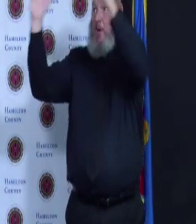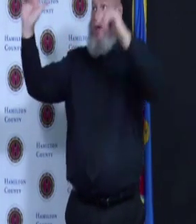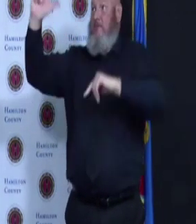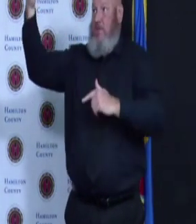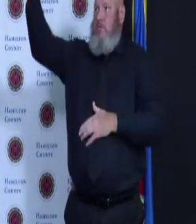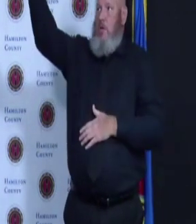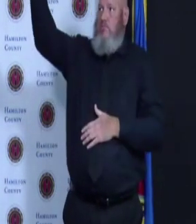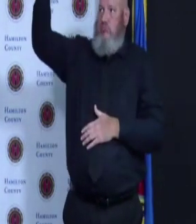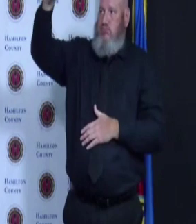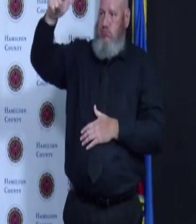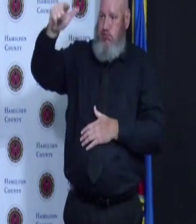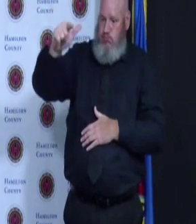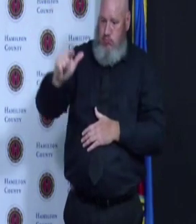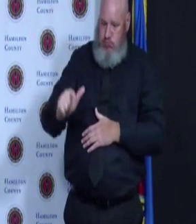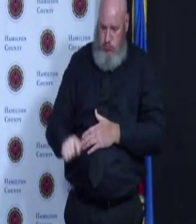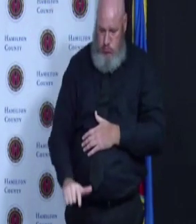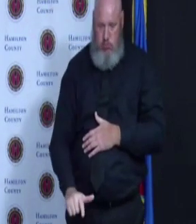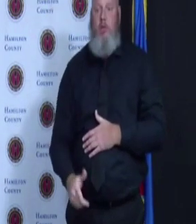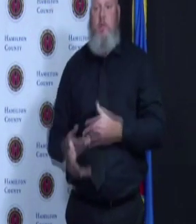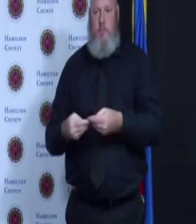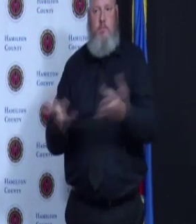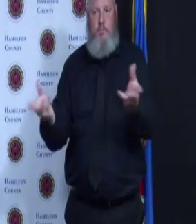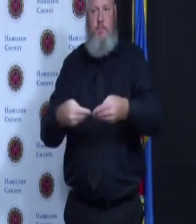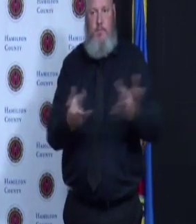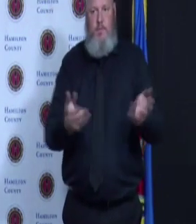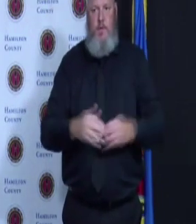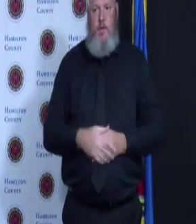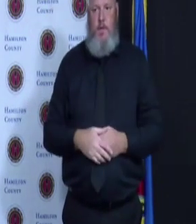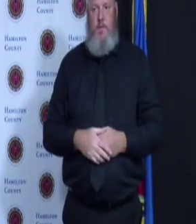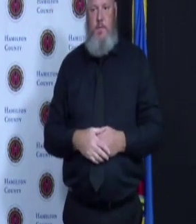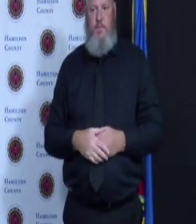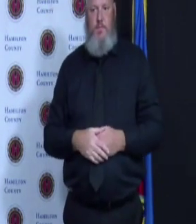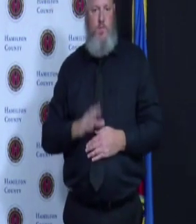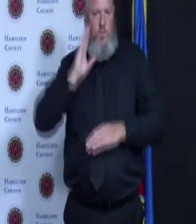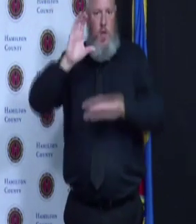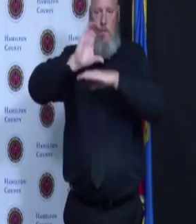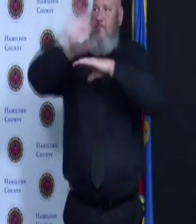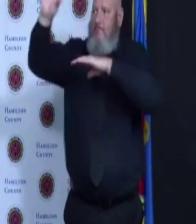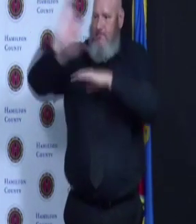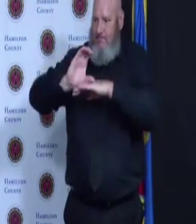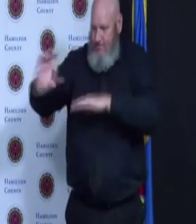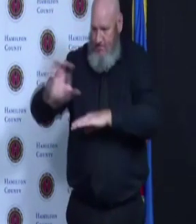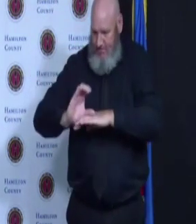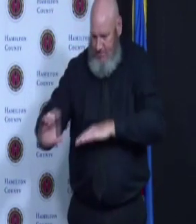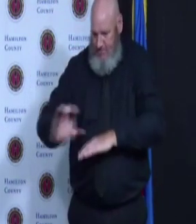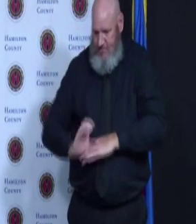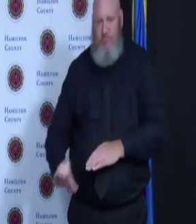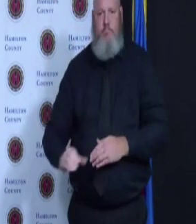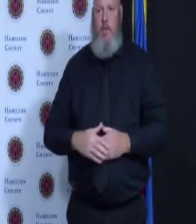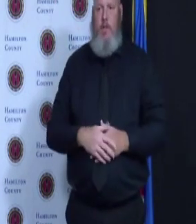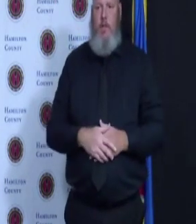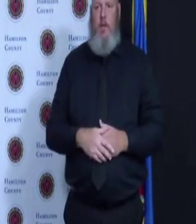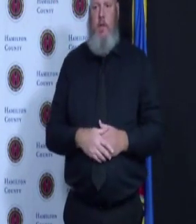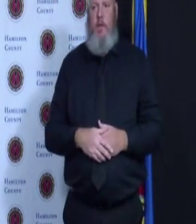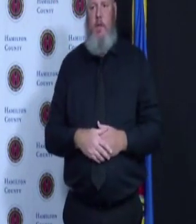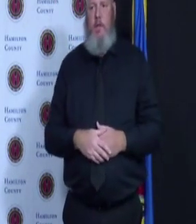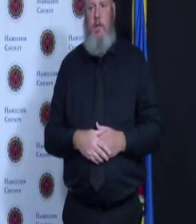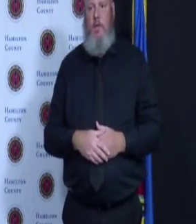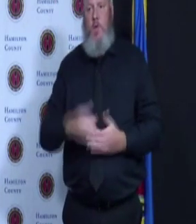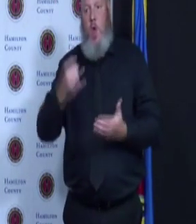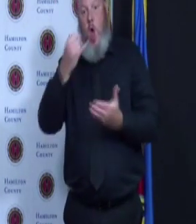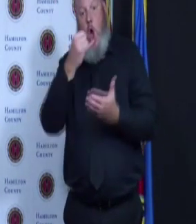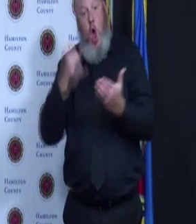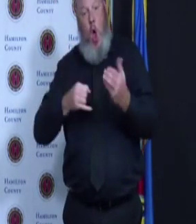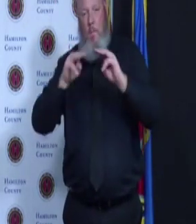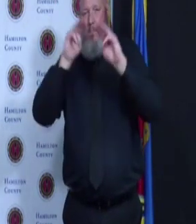have to interact with those documents at this moment in time, they don't need the equipment, right? So we're trying to figure that out in a really, what